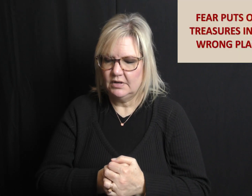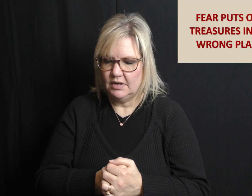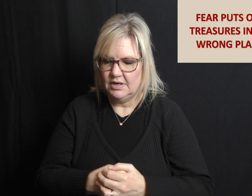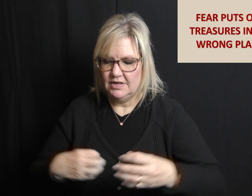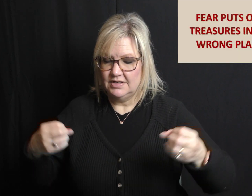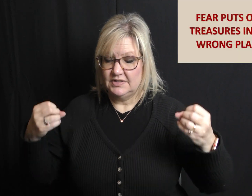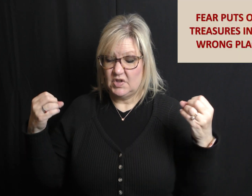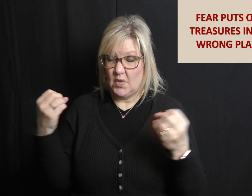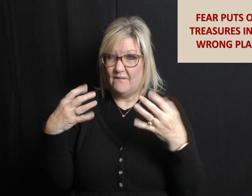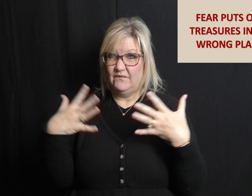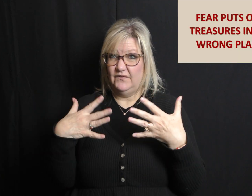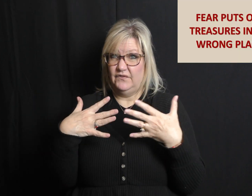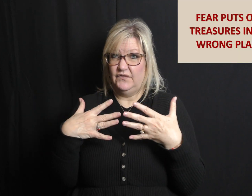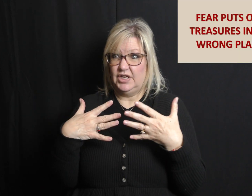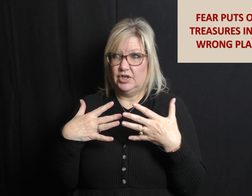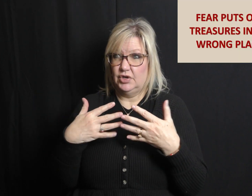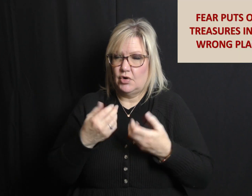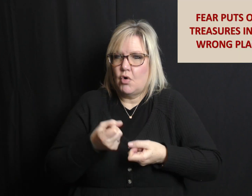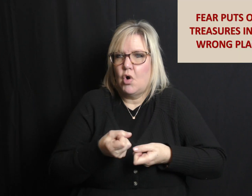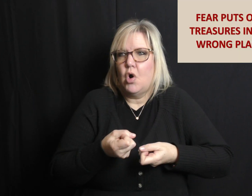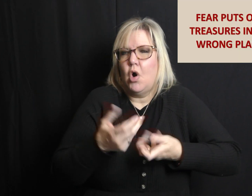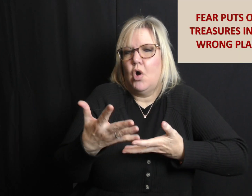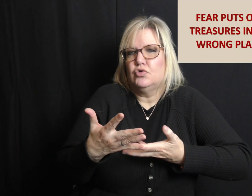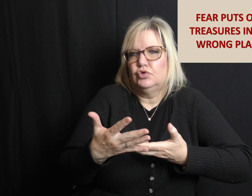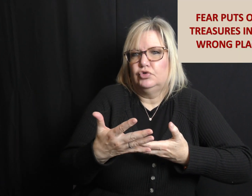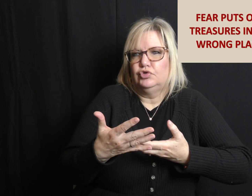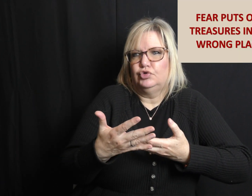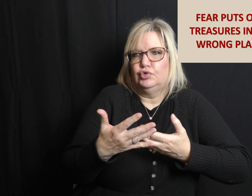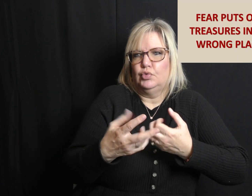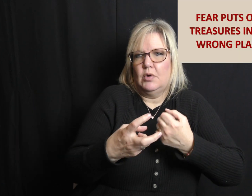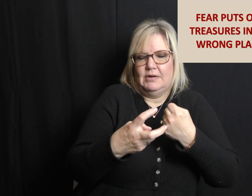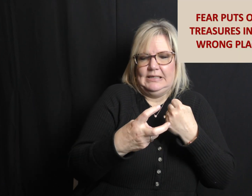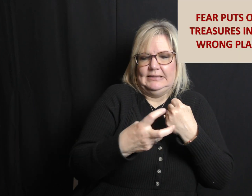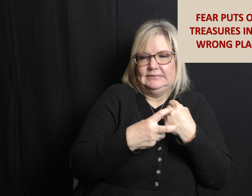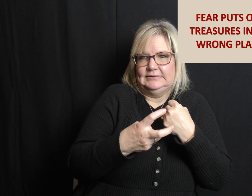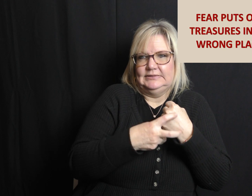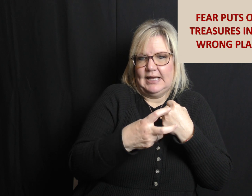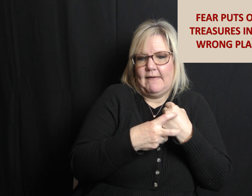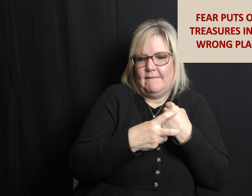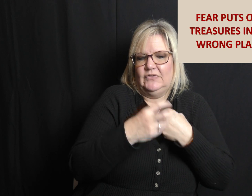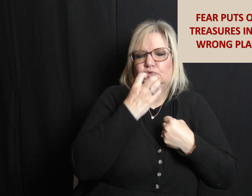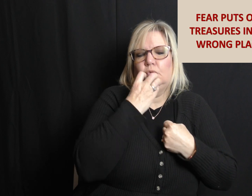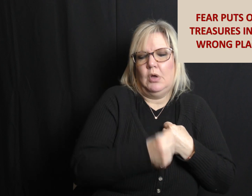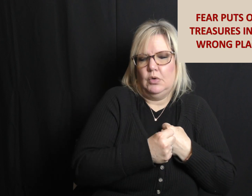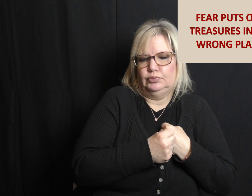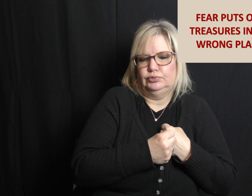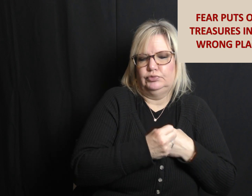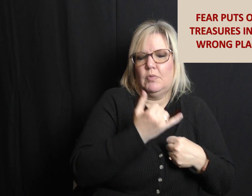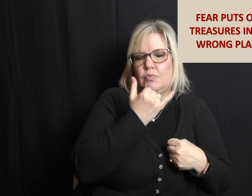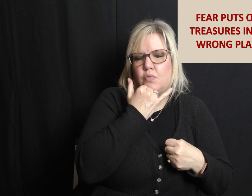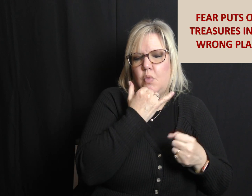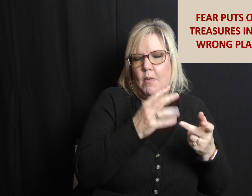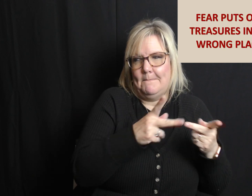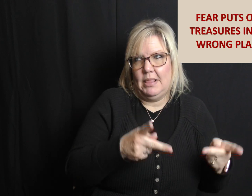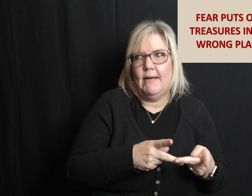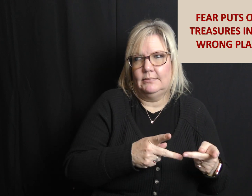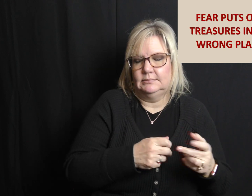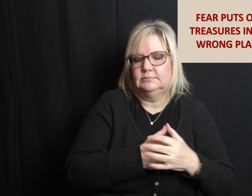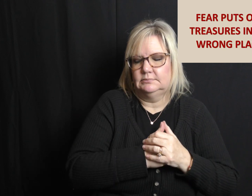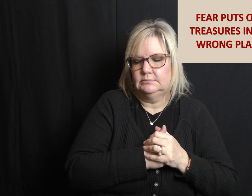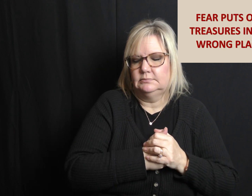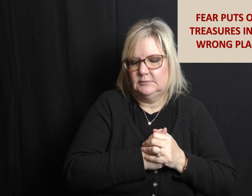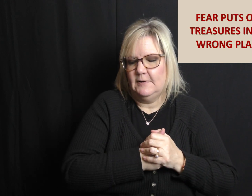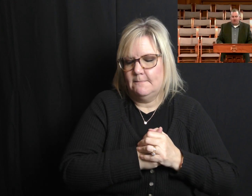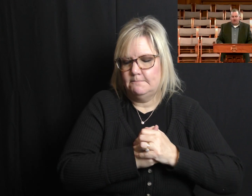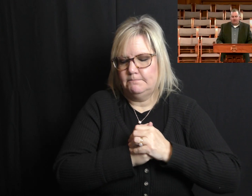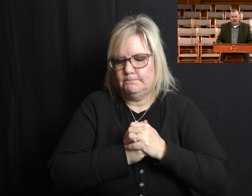place. We read in verse 20, "But God said to him, you fool,